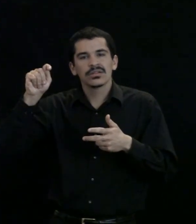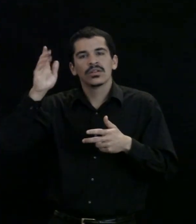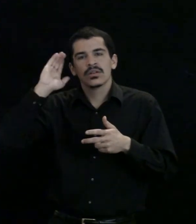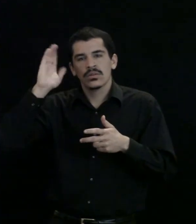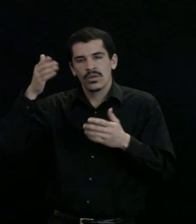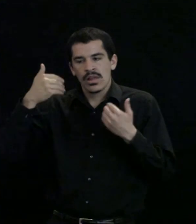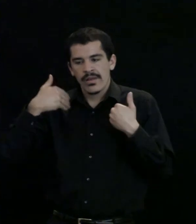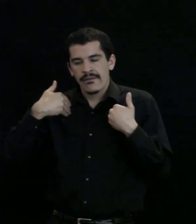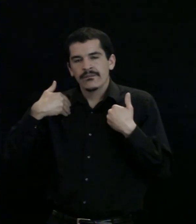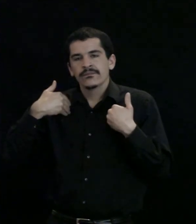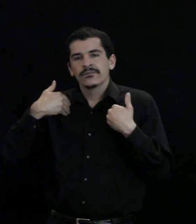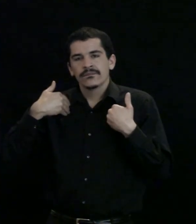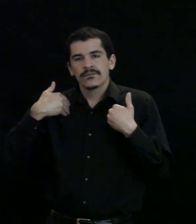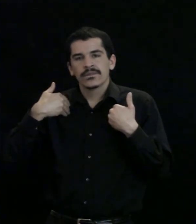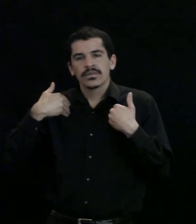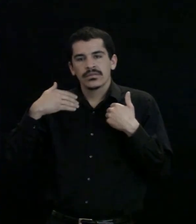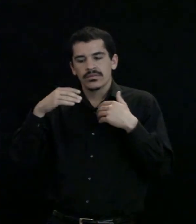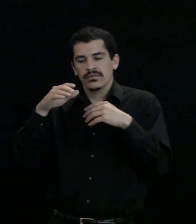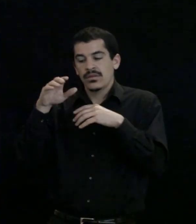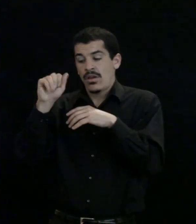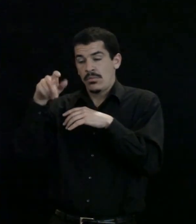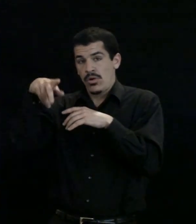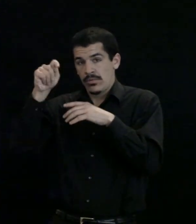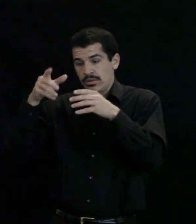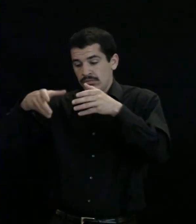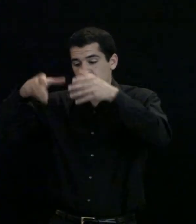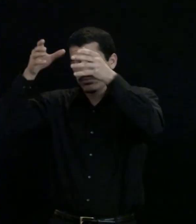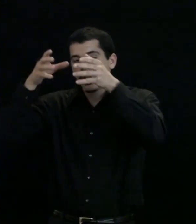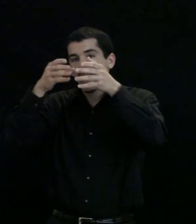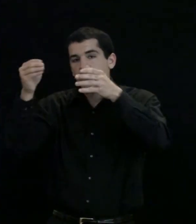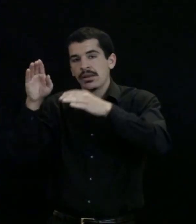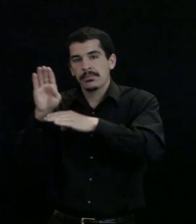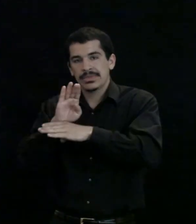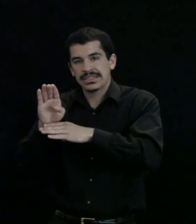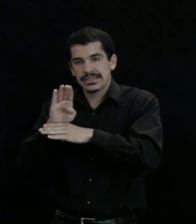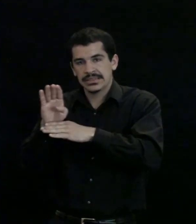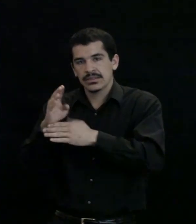apartments and commercial spaces.